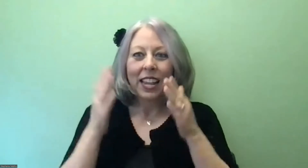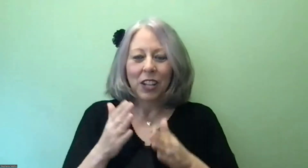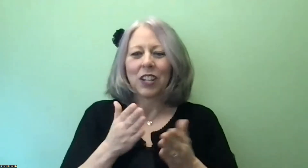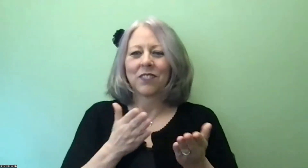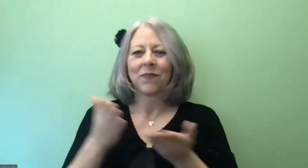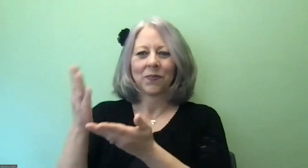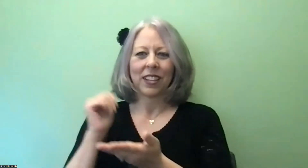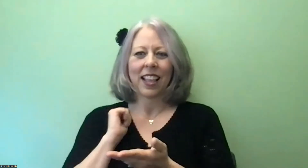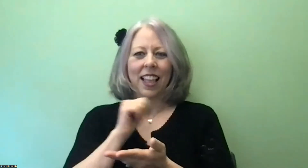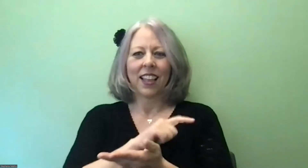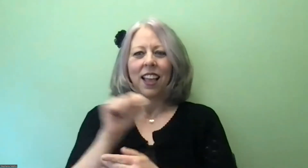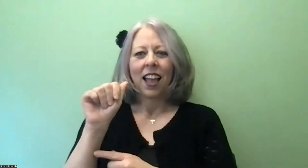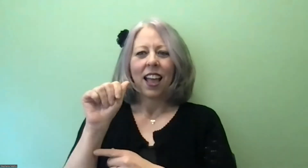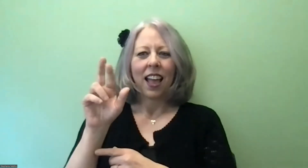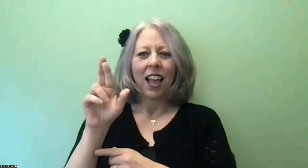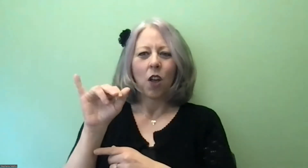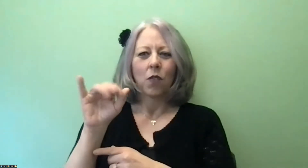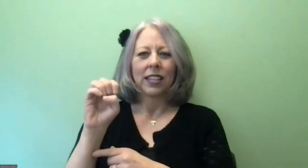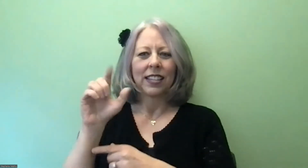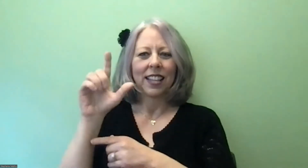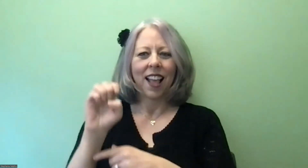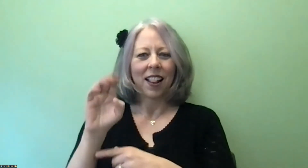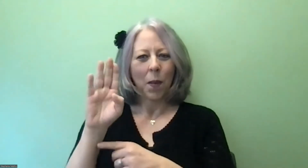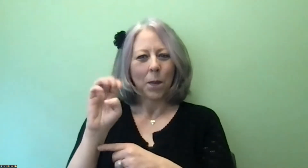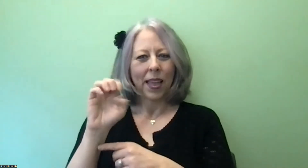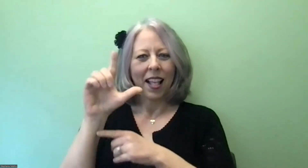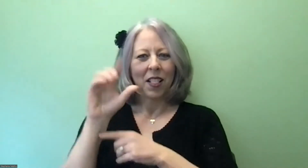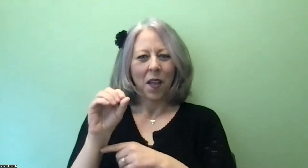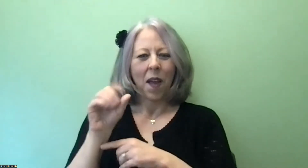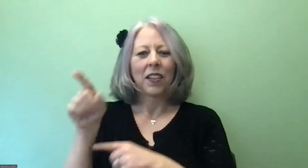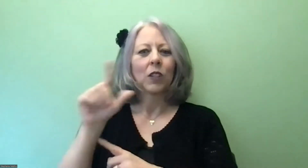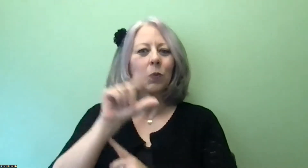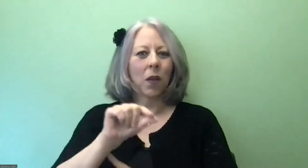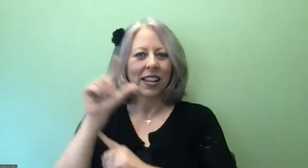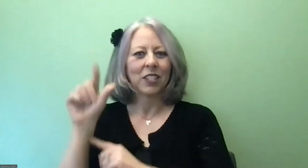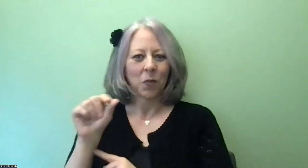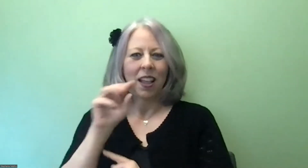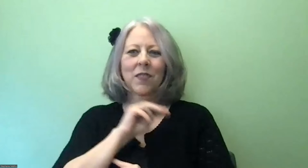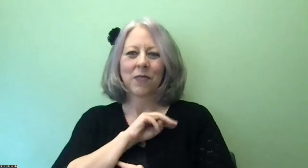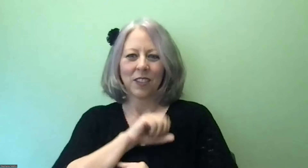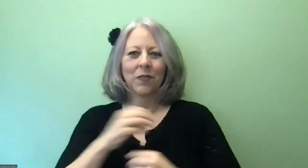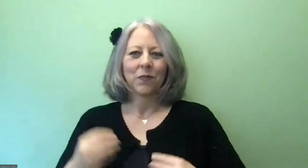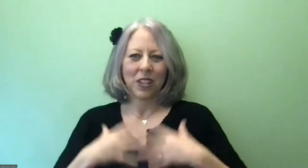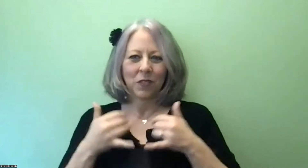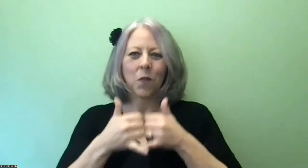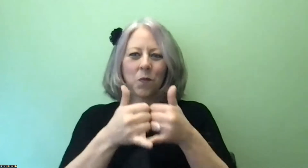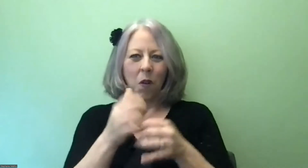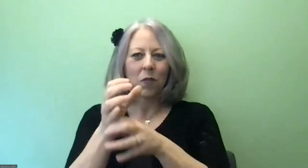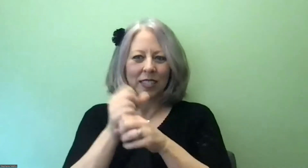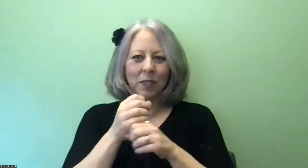So now we're going to find out who is the winner of this award for 2022, and we'll turn the time over to Ario Bello,